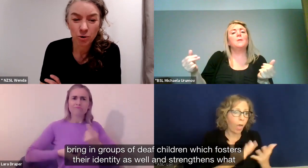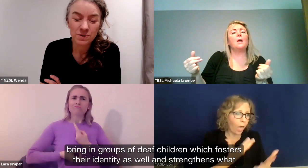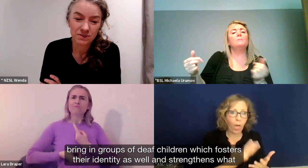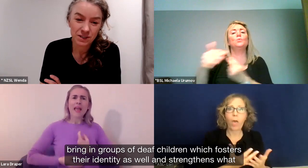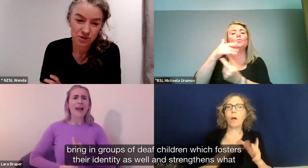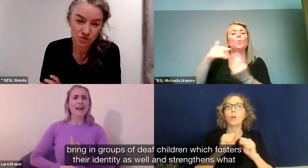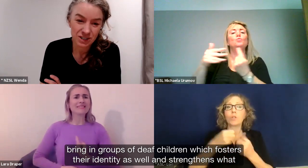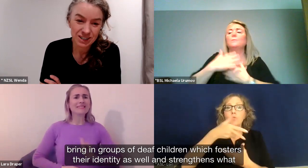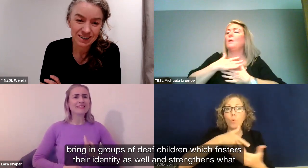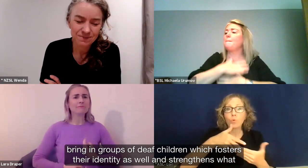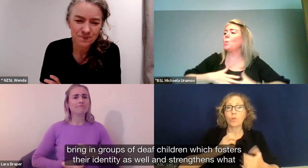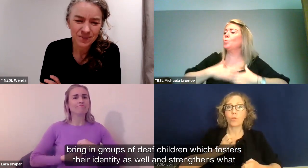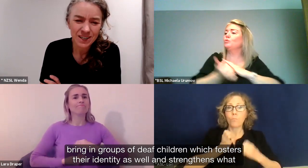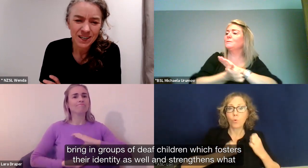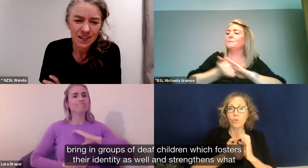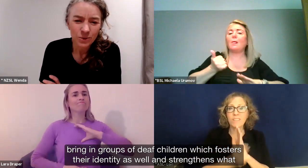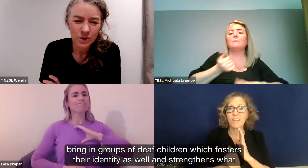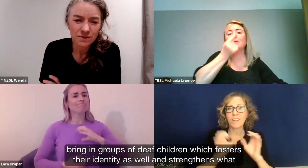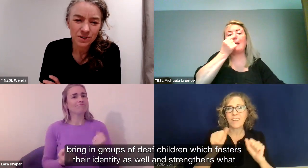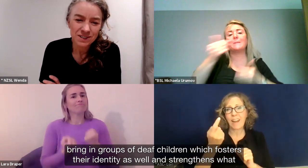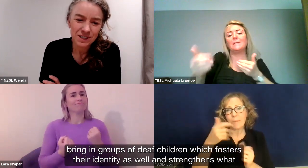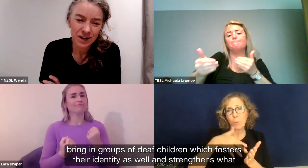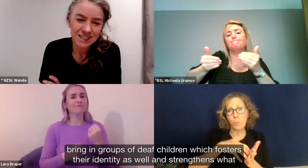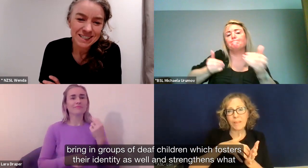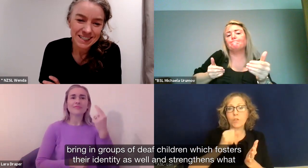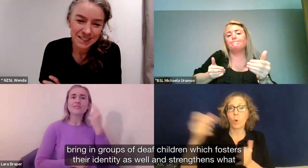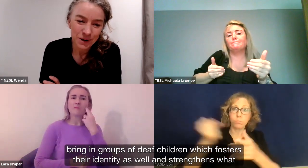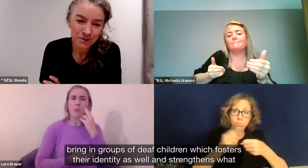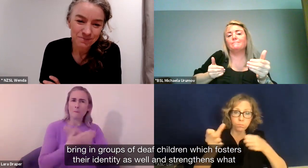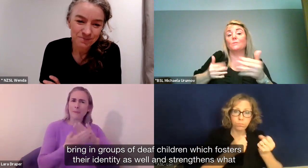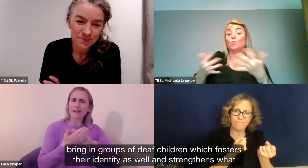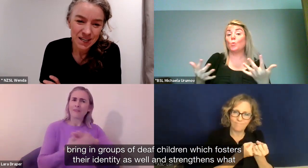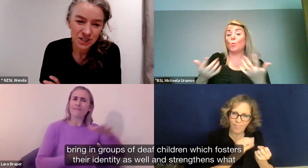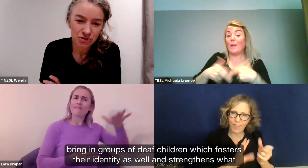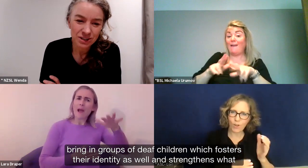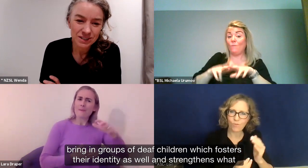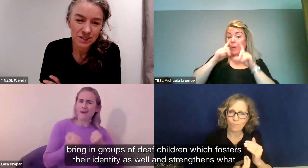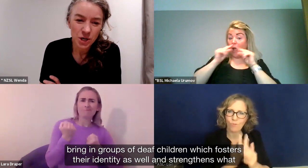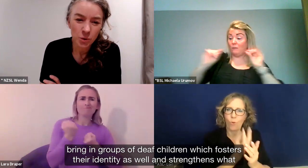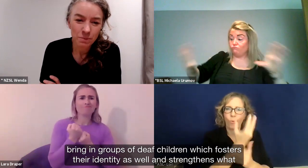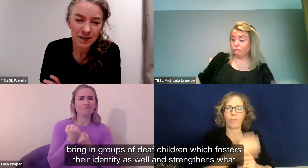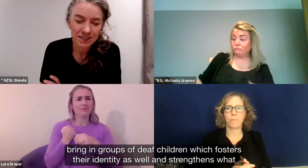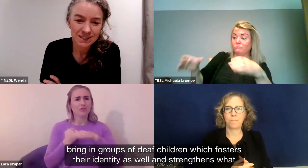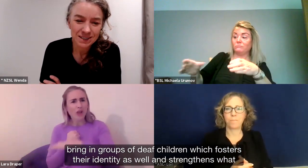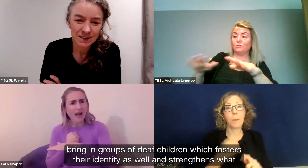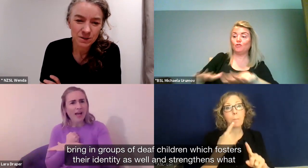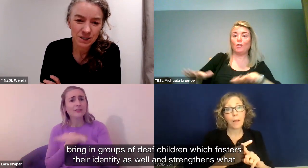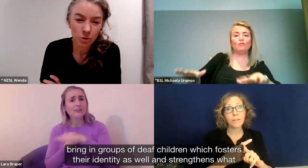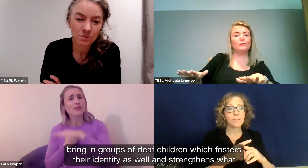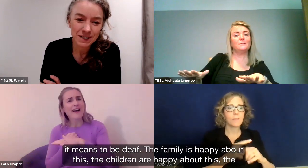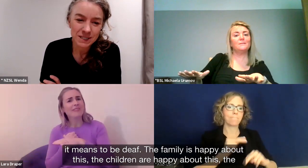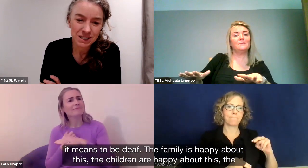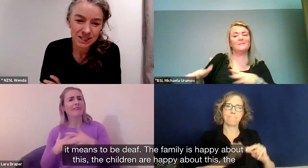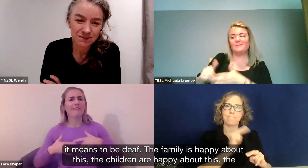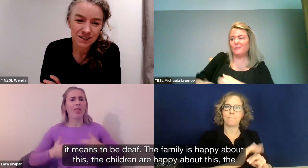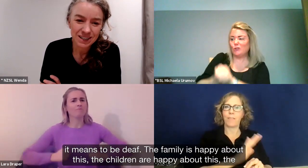groups of deaf children. Which fosters their identity as well. And strengthens who it means to be,